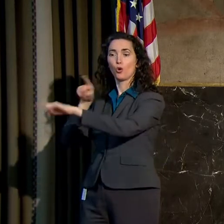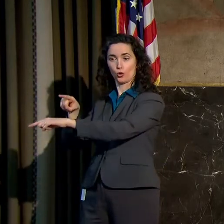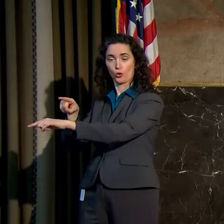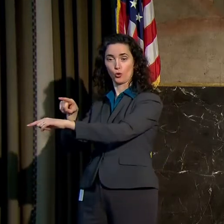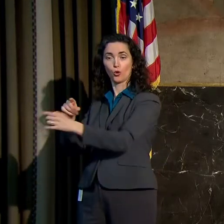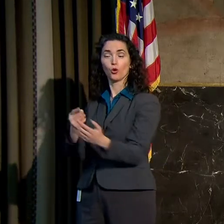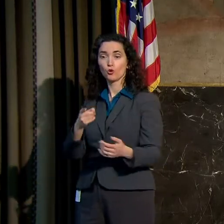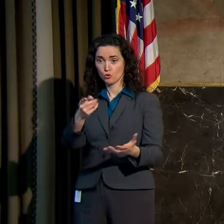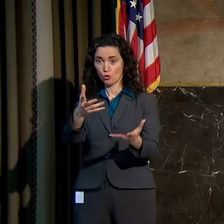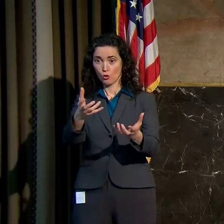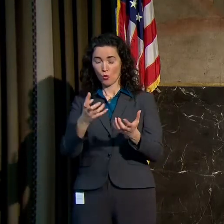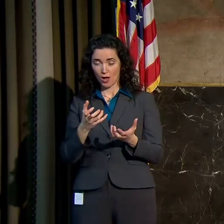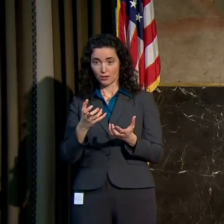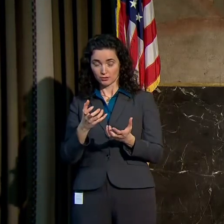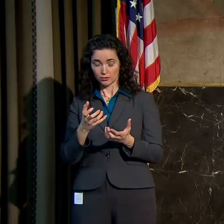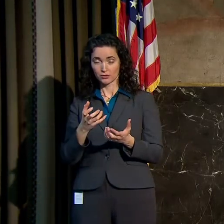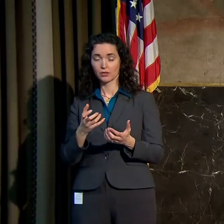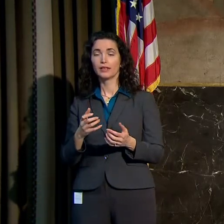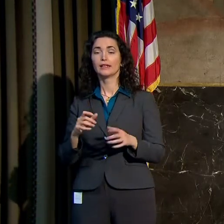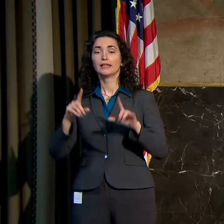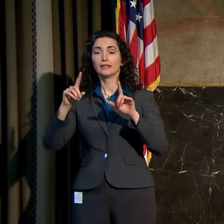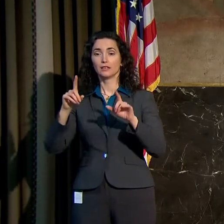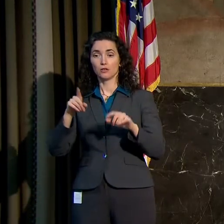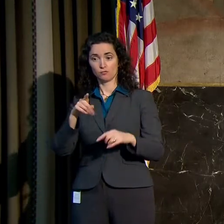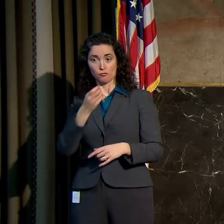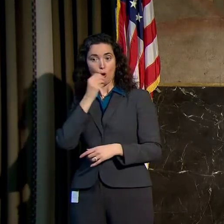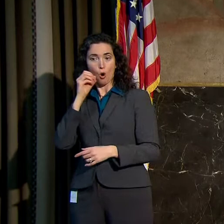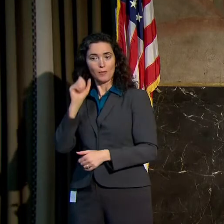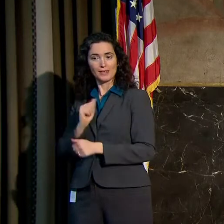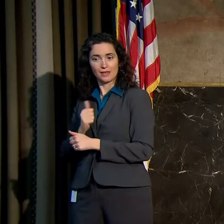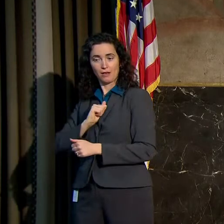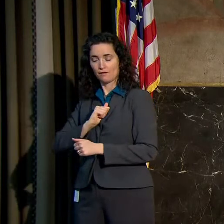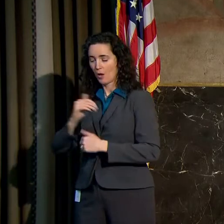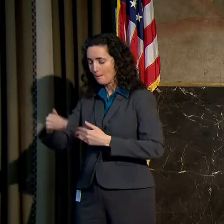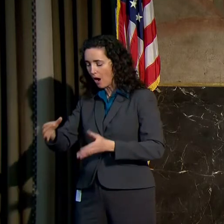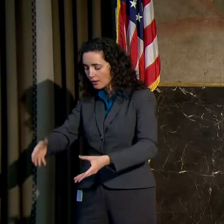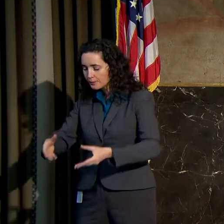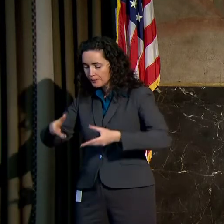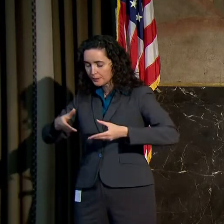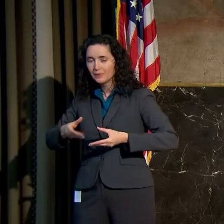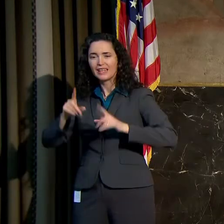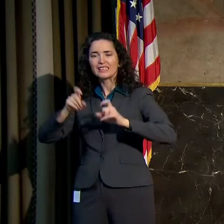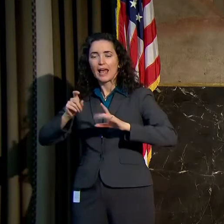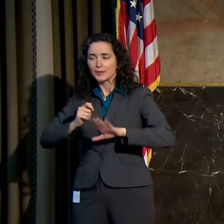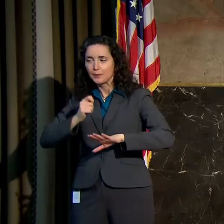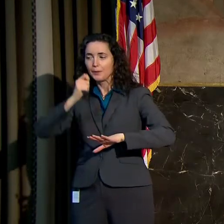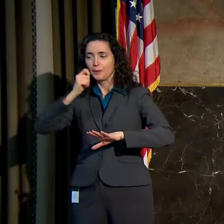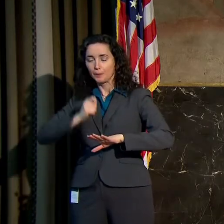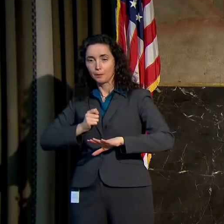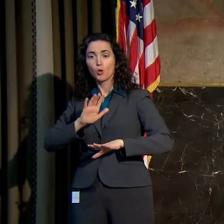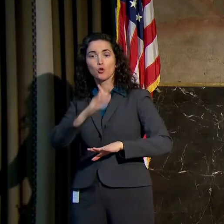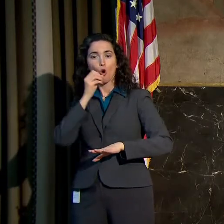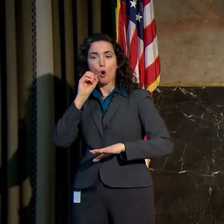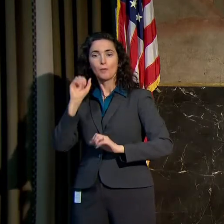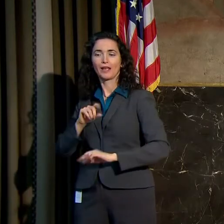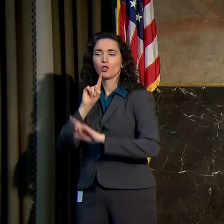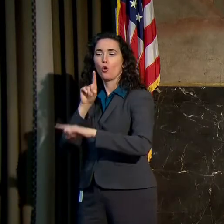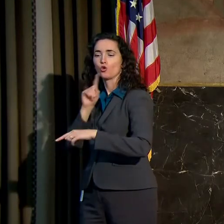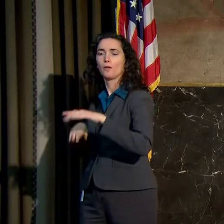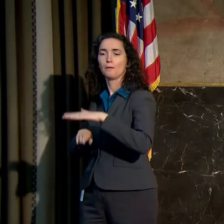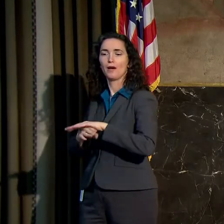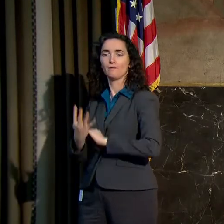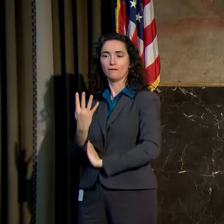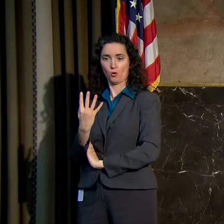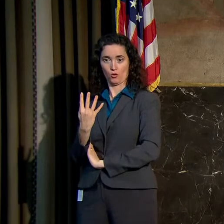up to 4 free at-home antigen tests per household, and these tests will be shipped directly to their homes,